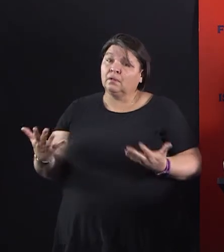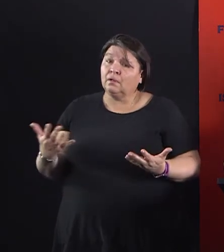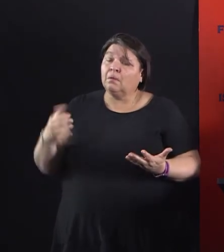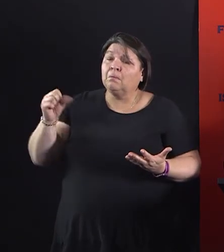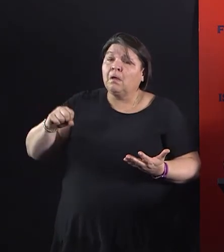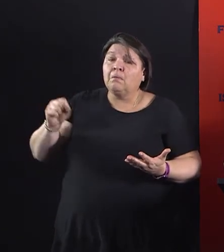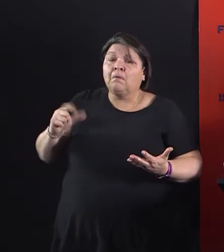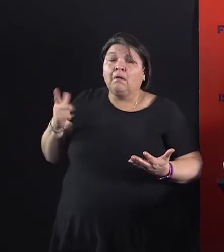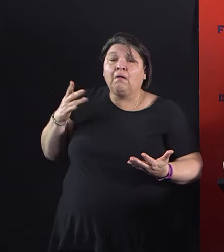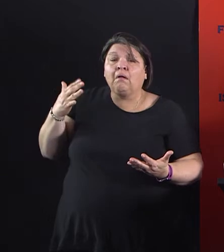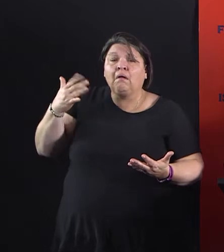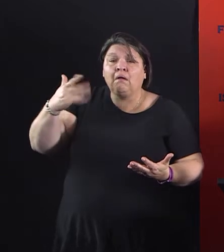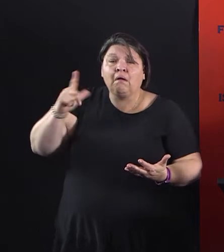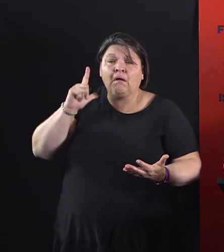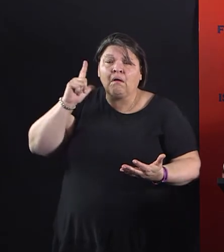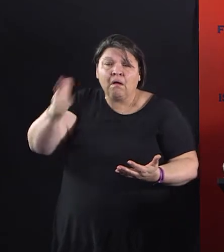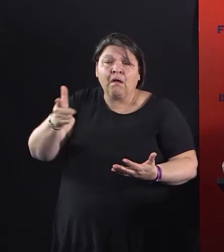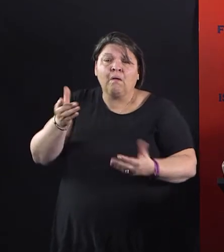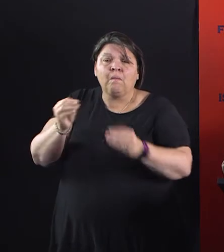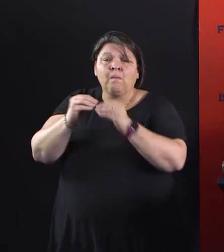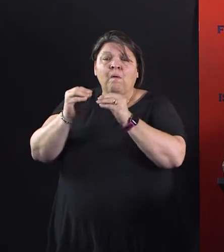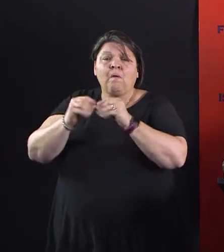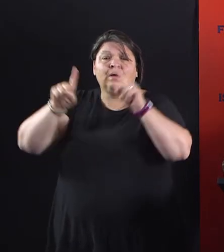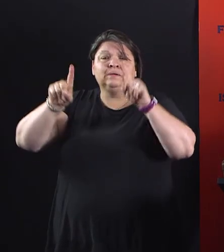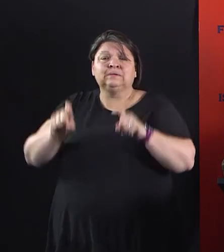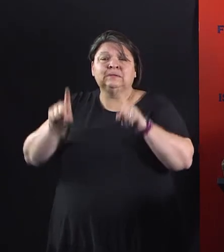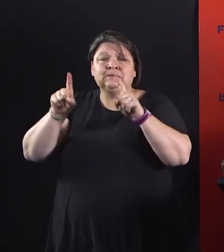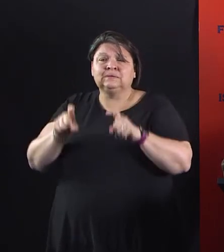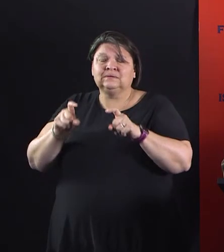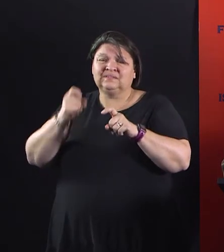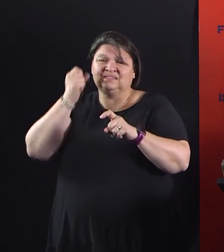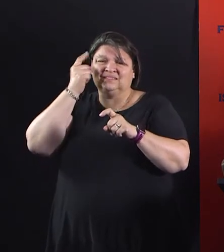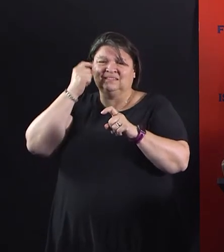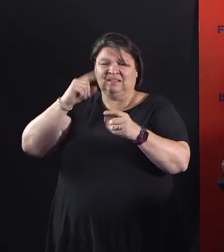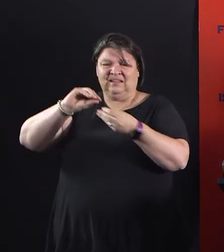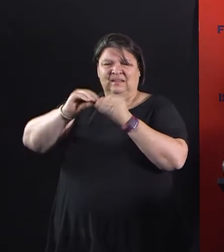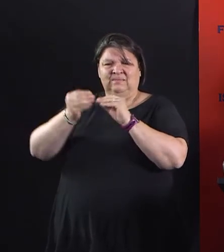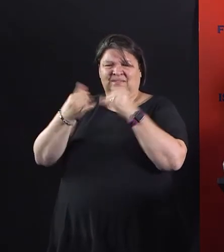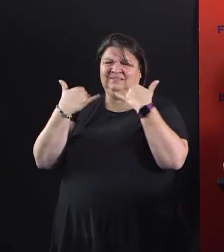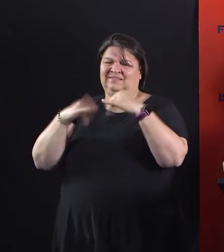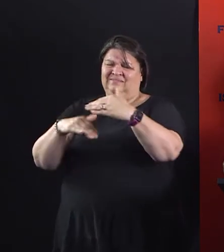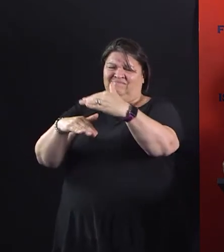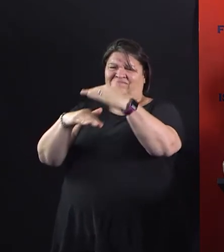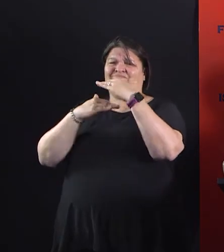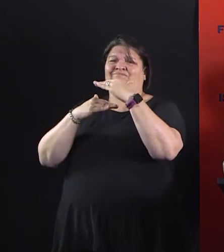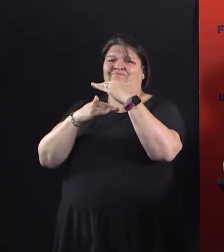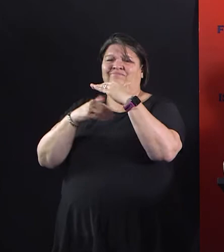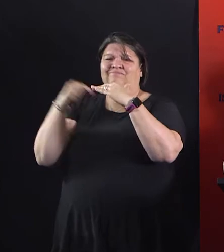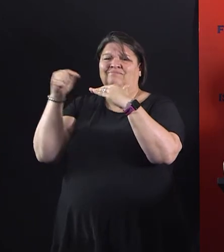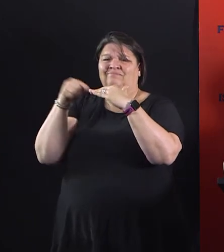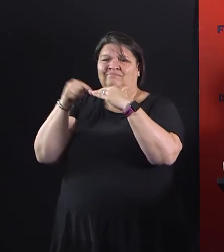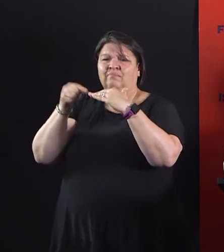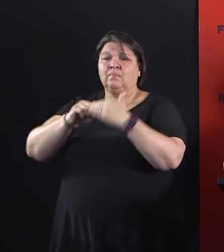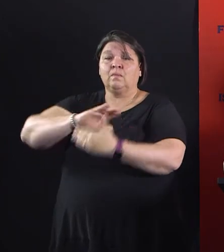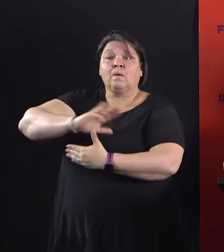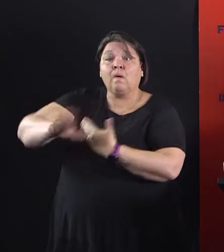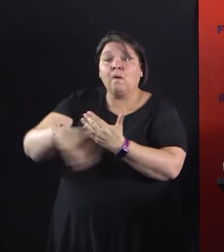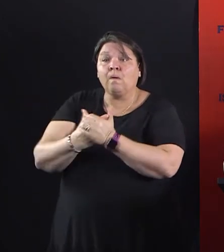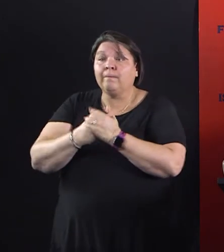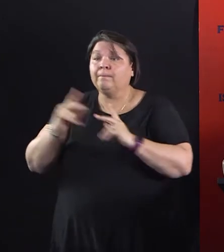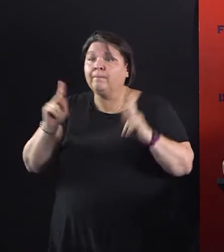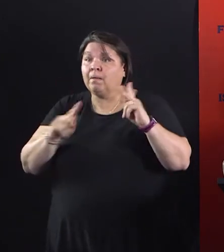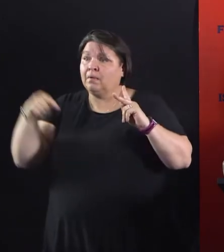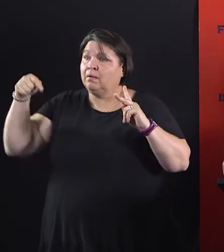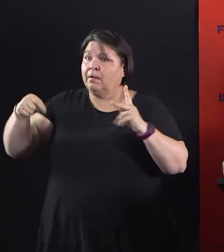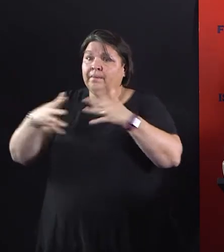be limitations on it because there's just not enough tests to test everybody in this country. The medical systems will continue